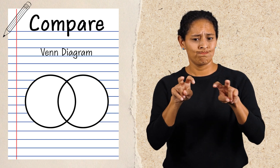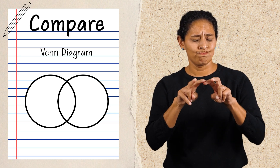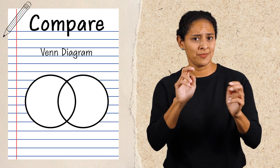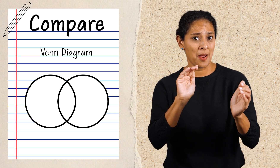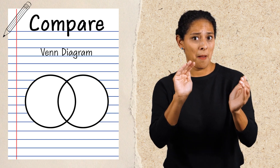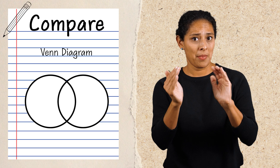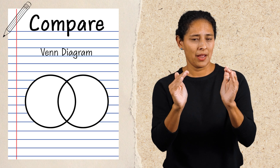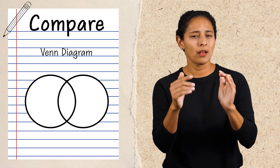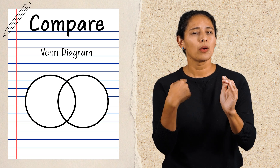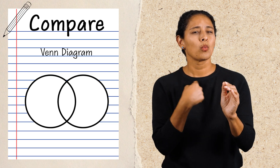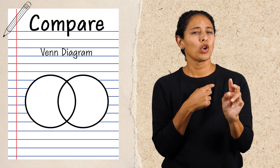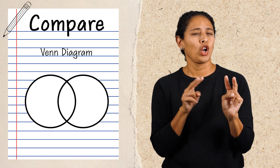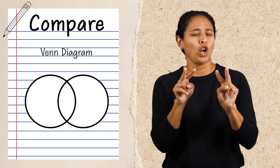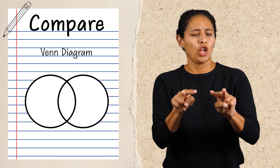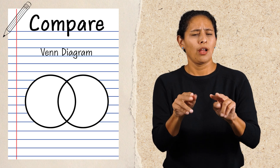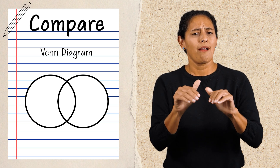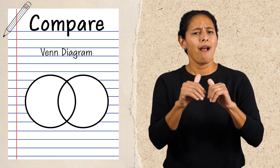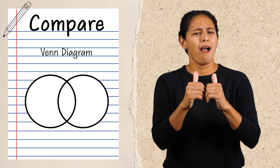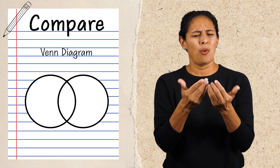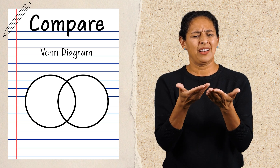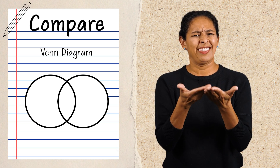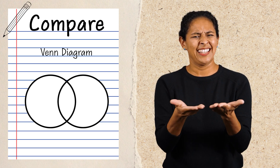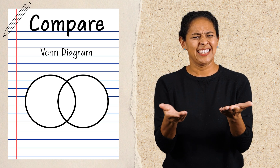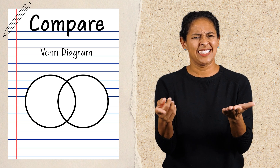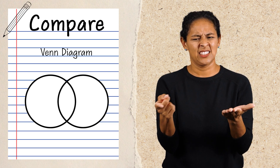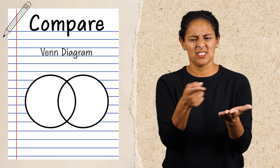When we compare, we look at how things are the same,